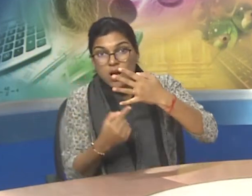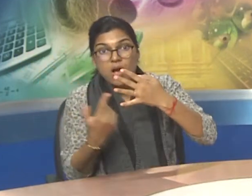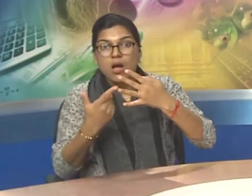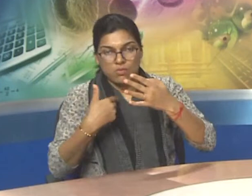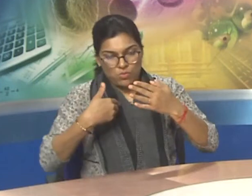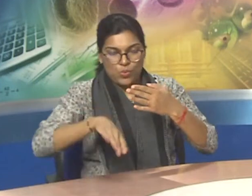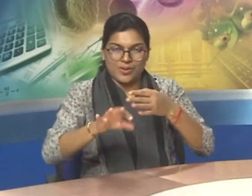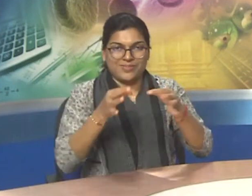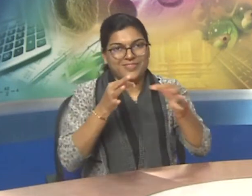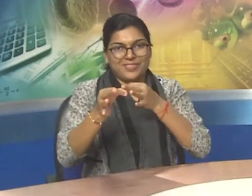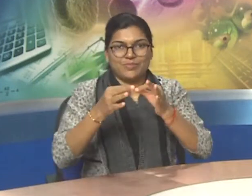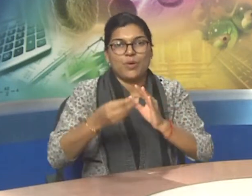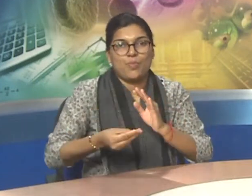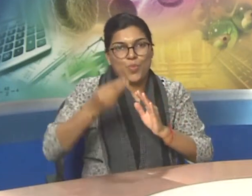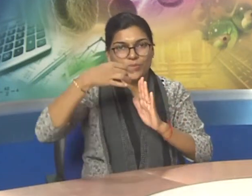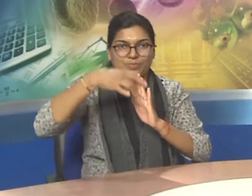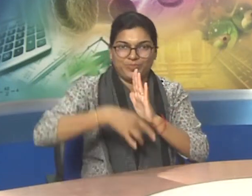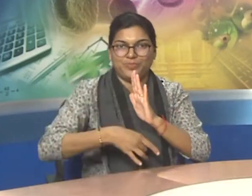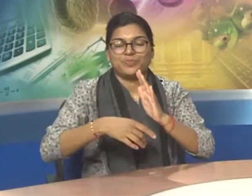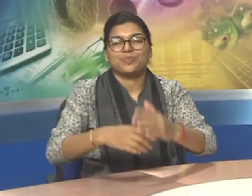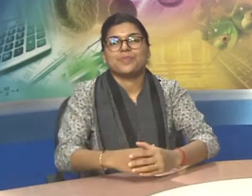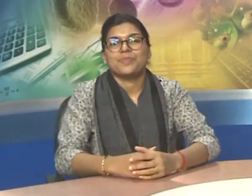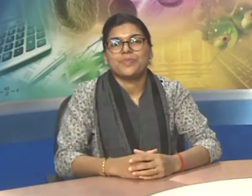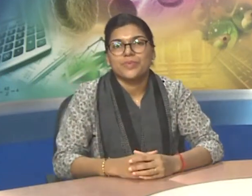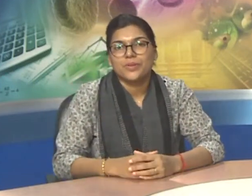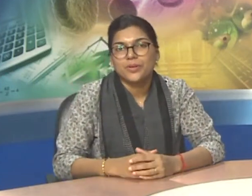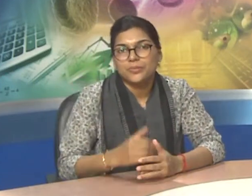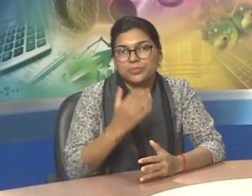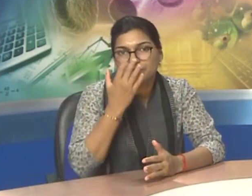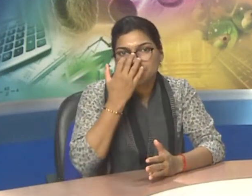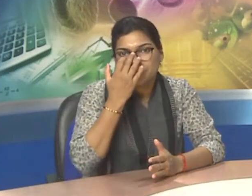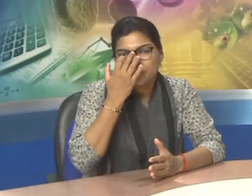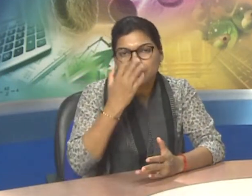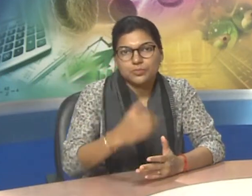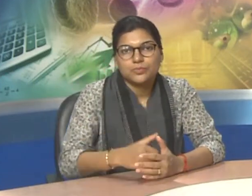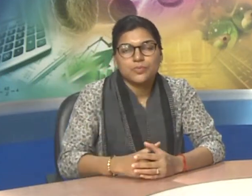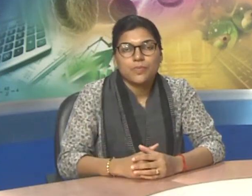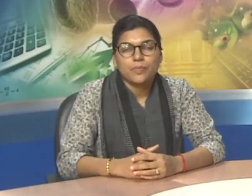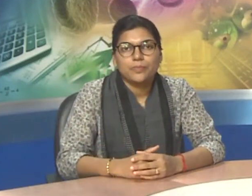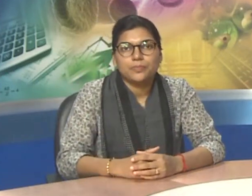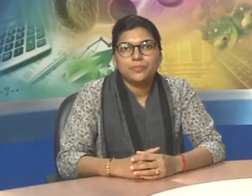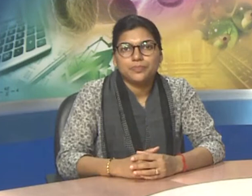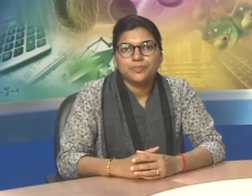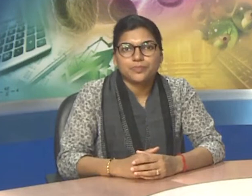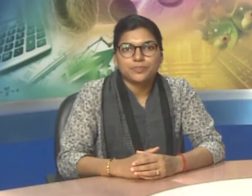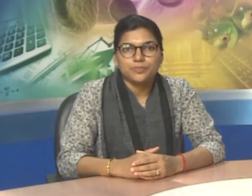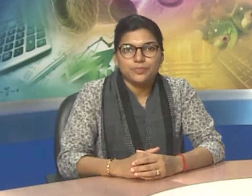important implication is obligation of the library staff, and the fourth important point is obligation of the users.